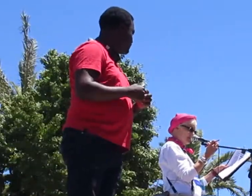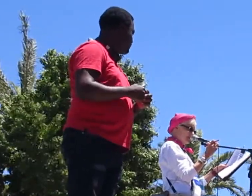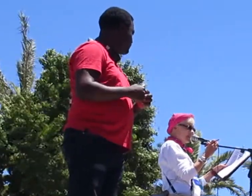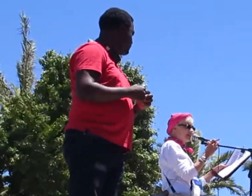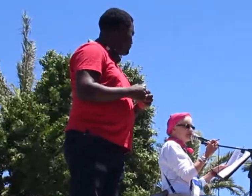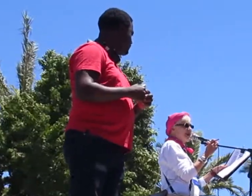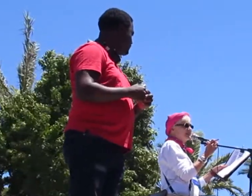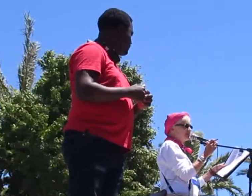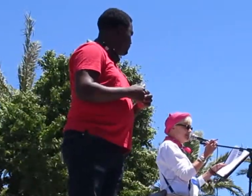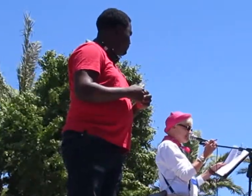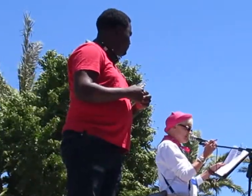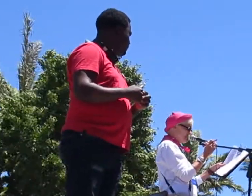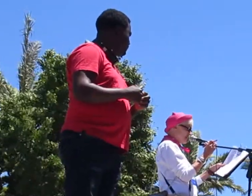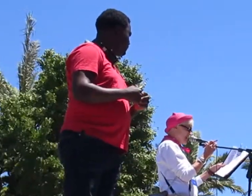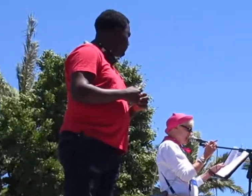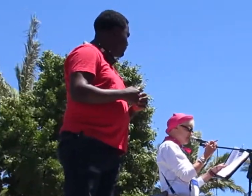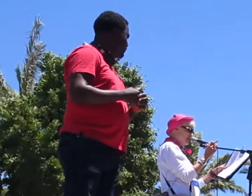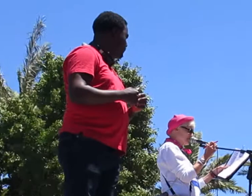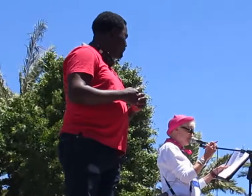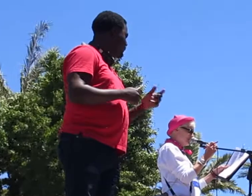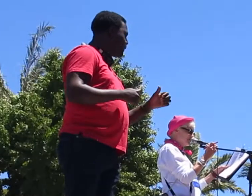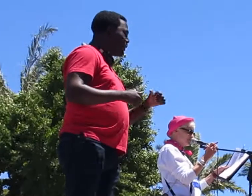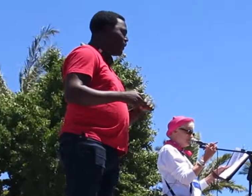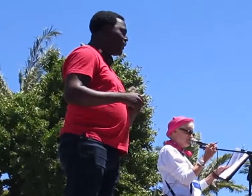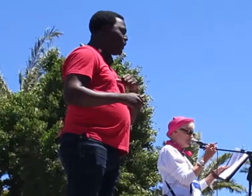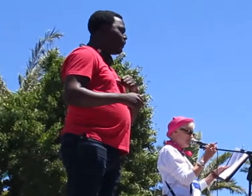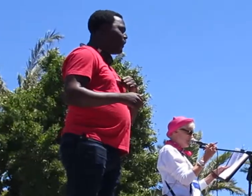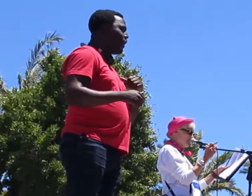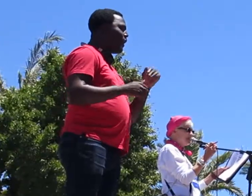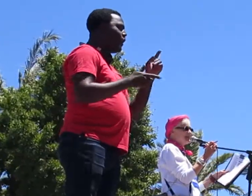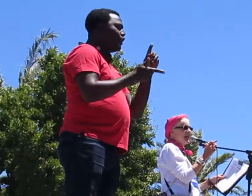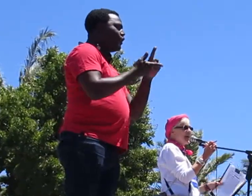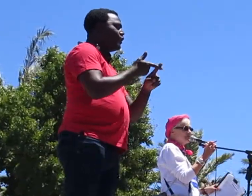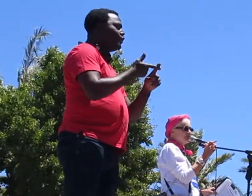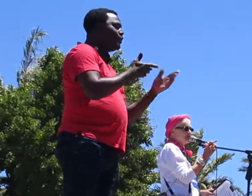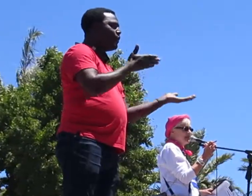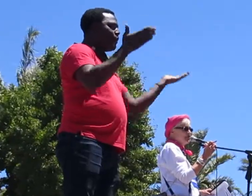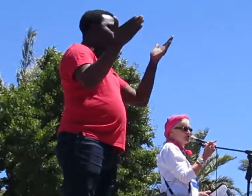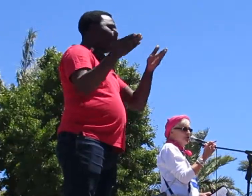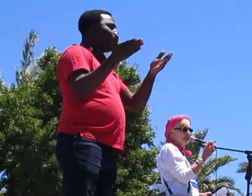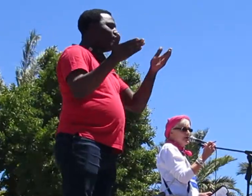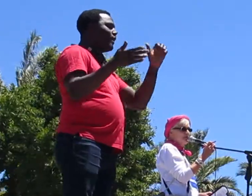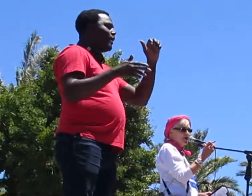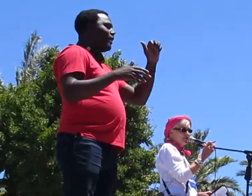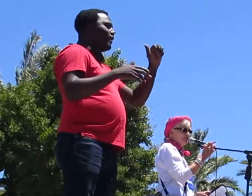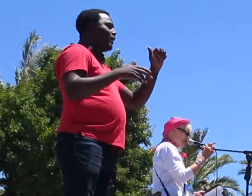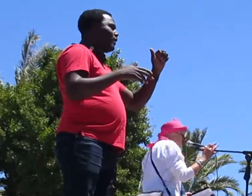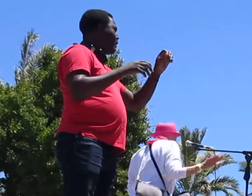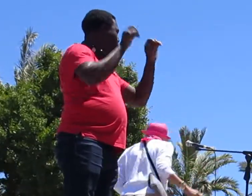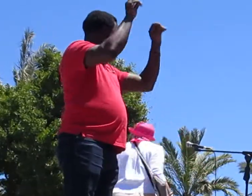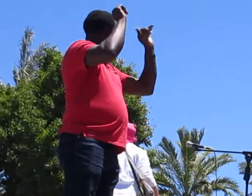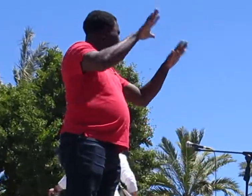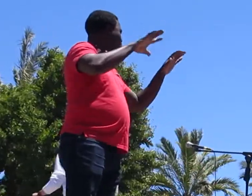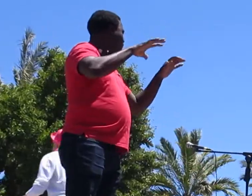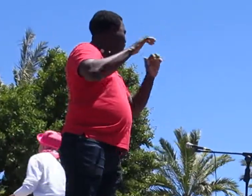Awards. It is my distinct honor and pleasure to introduce to you the amazing actress, Julia Brothers.